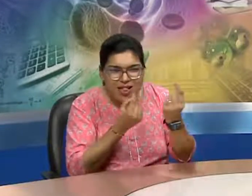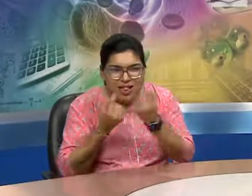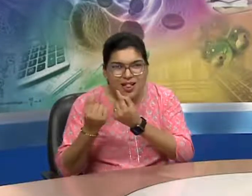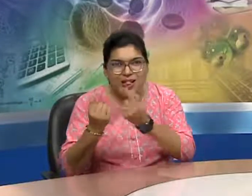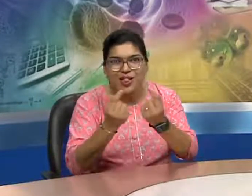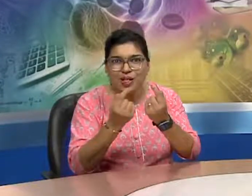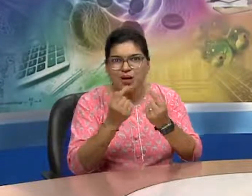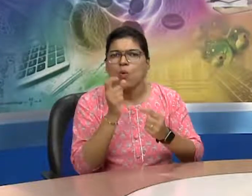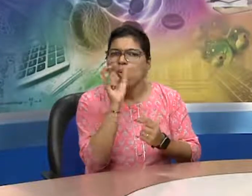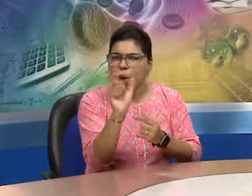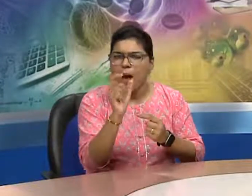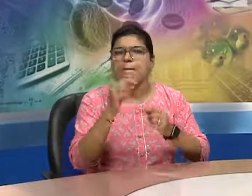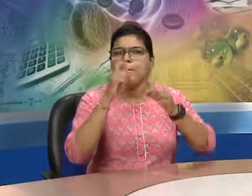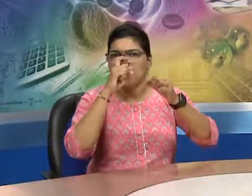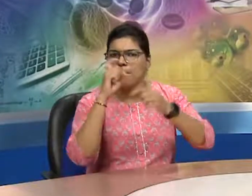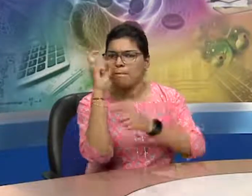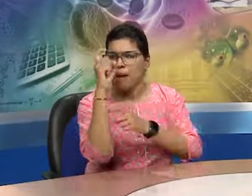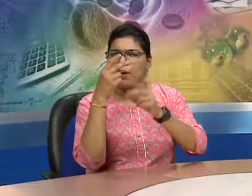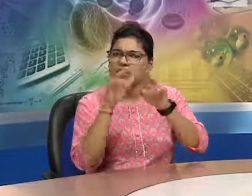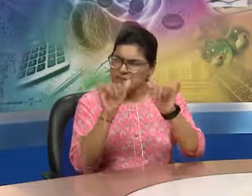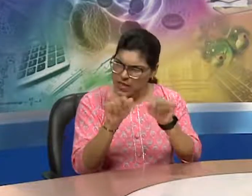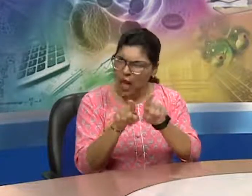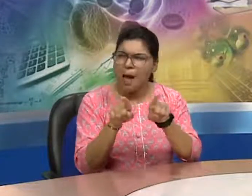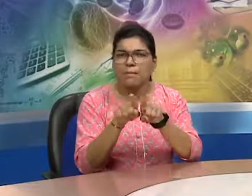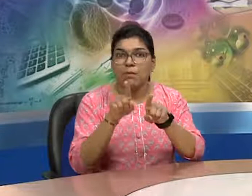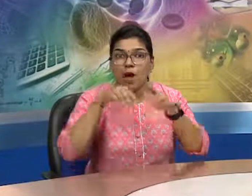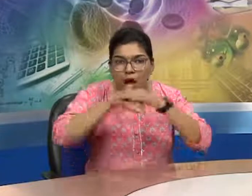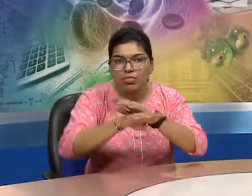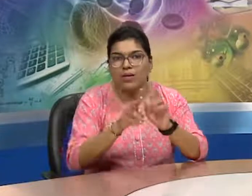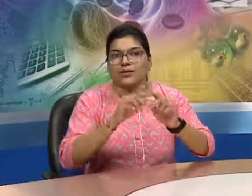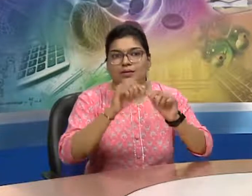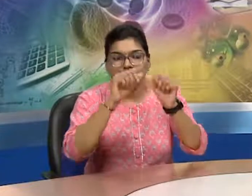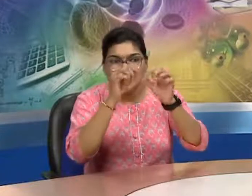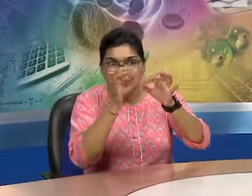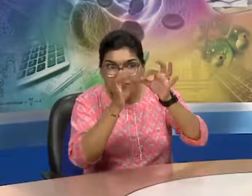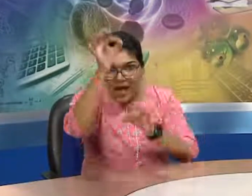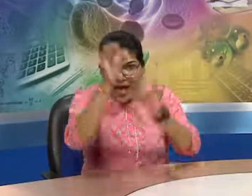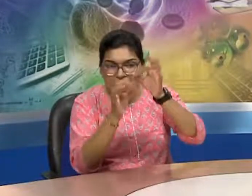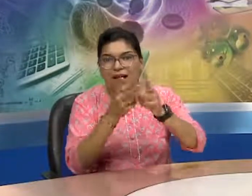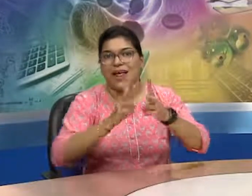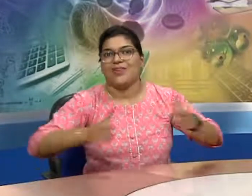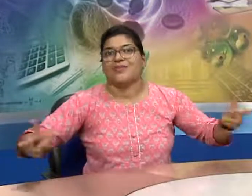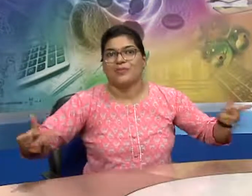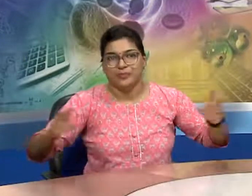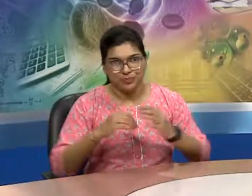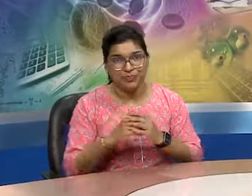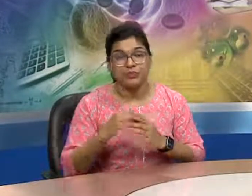You must have seen different kinds of brinjals, different shapes and sizes of